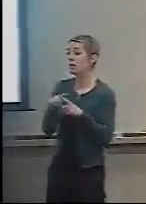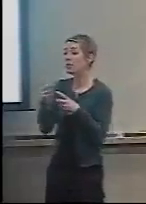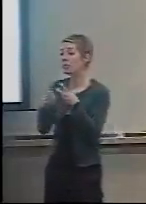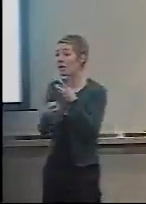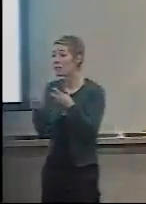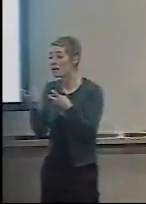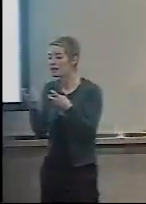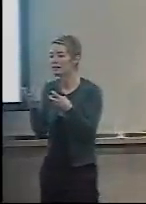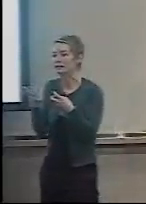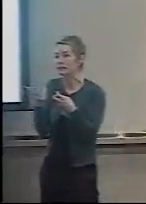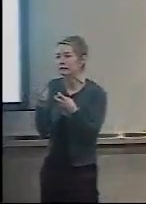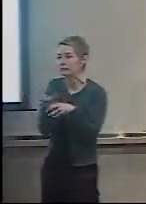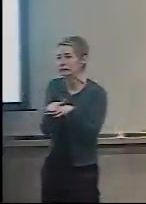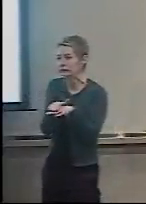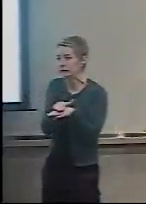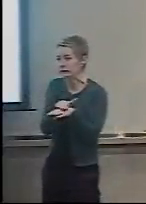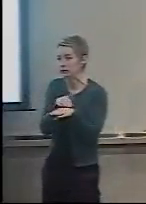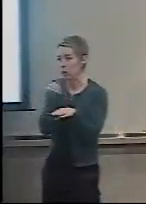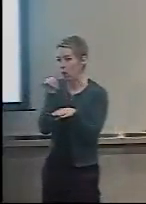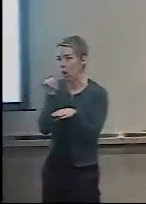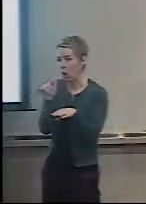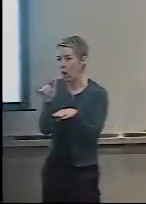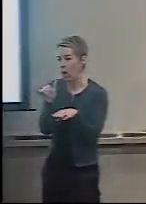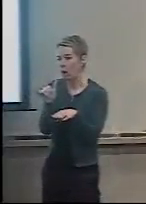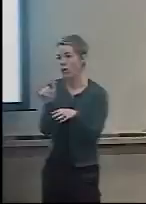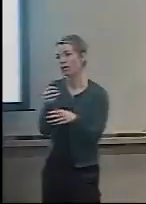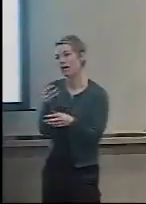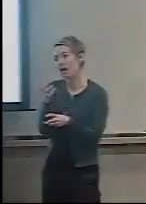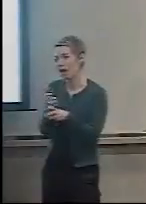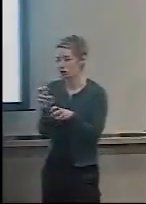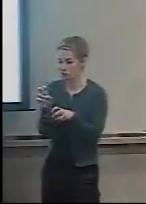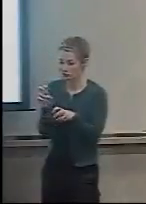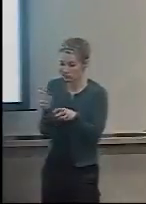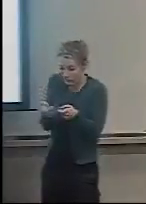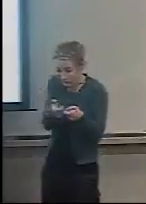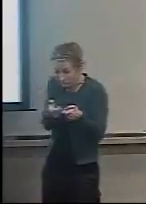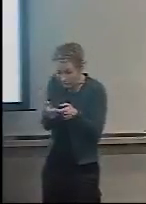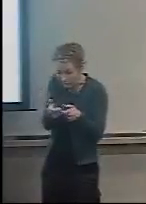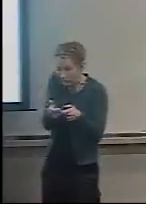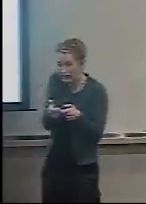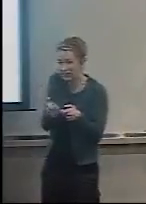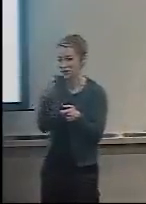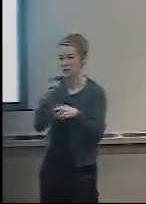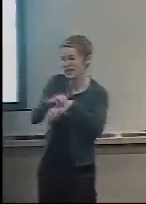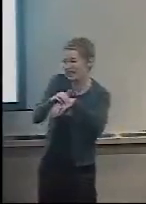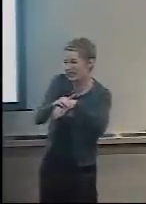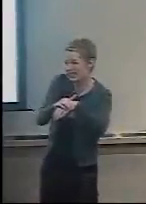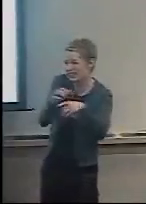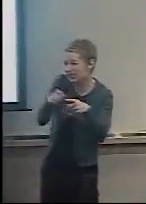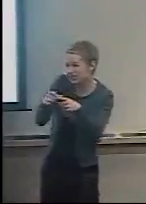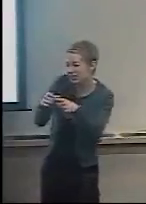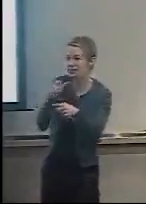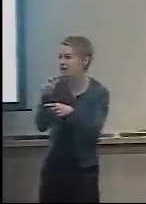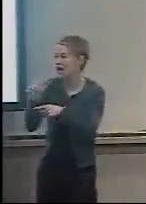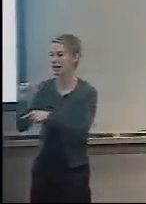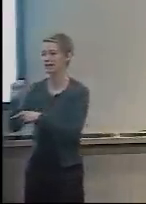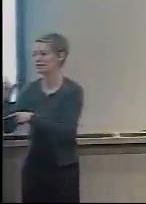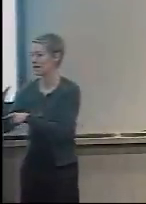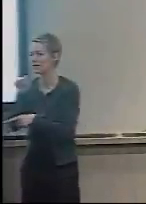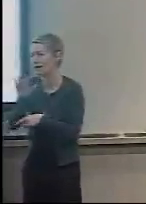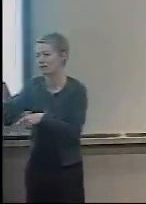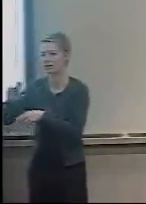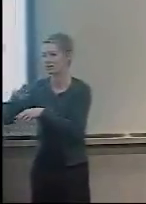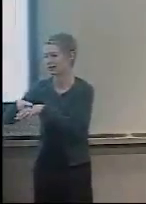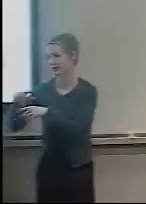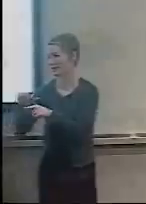it's slow, it's tedious to type, it's English, it's not ASL, so it's not in the natural language